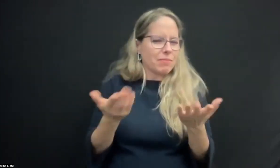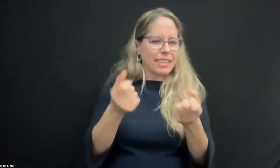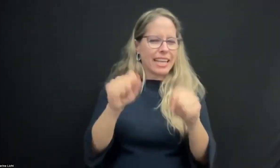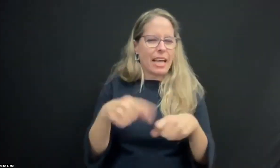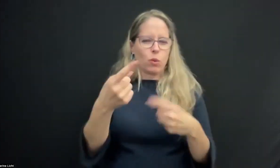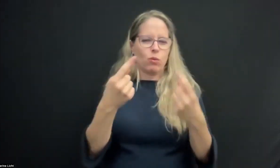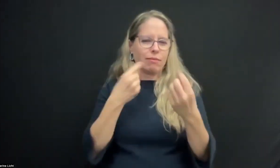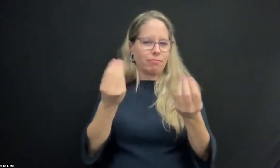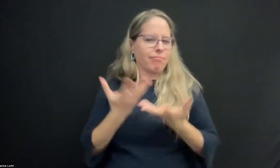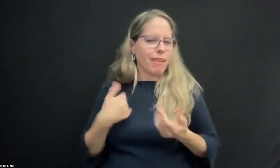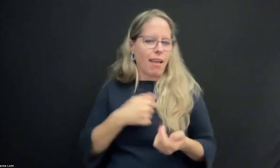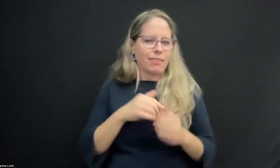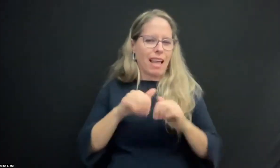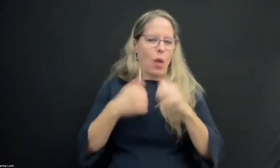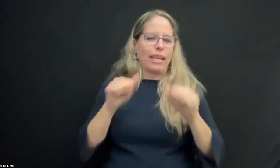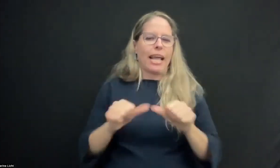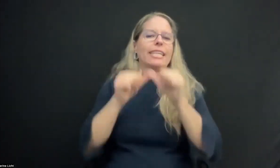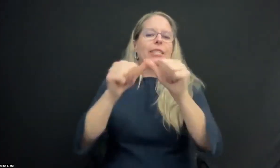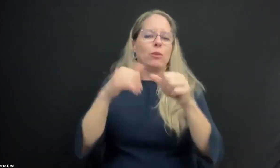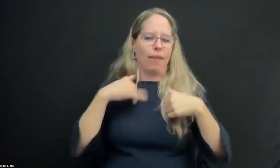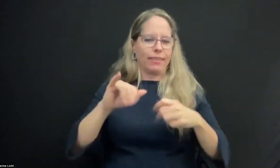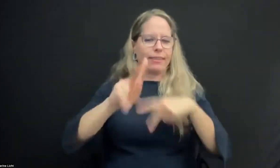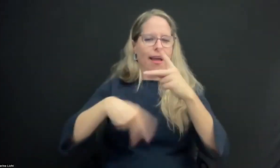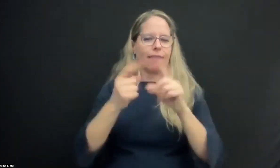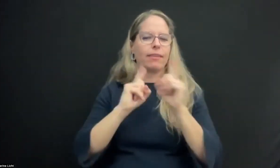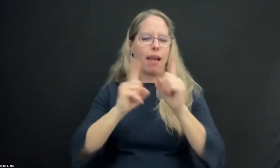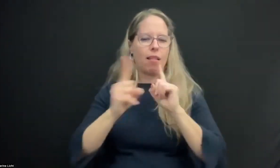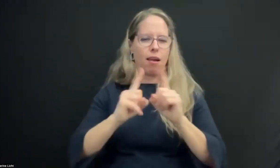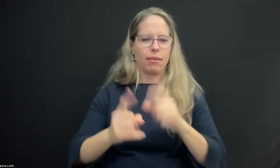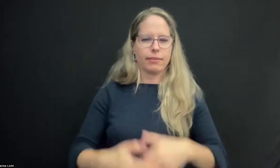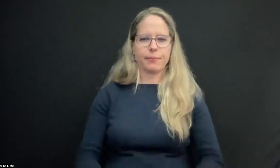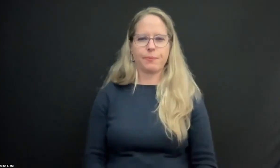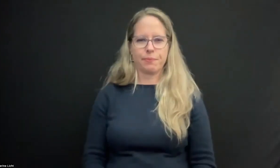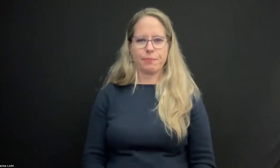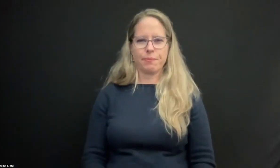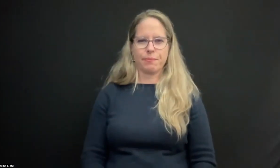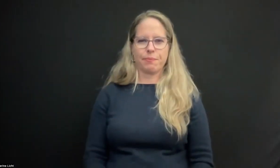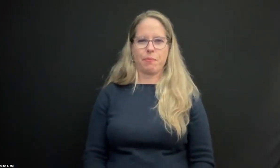it that we can do to continue the dialogue?